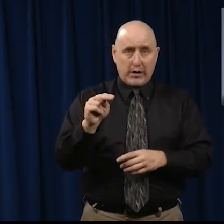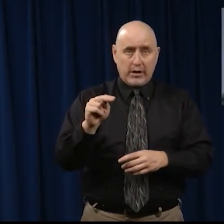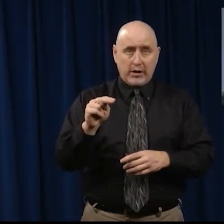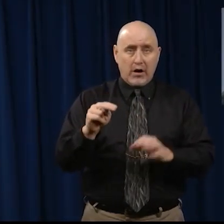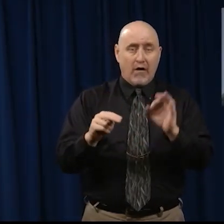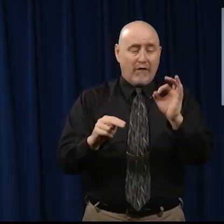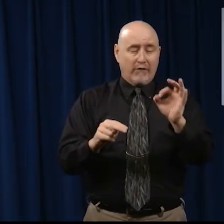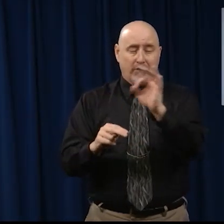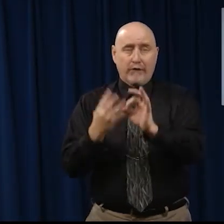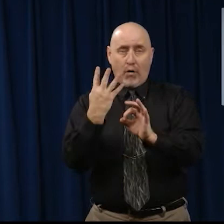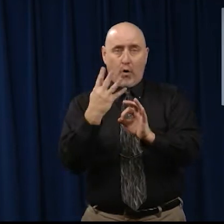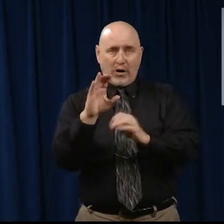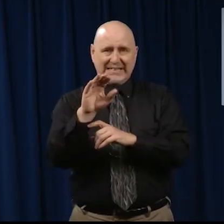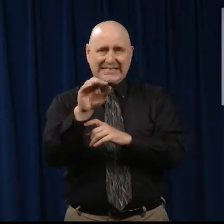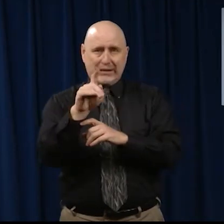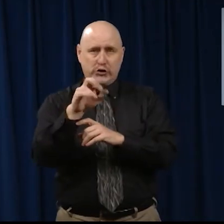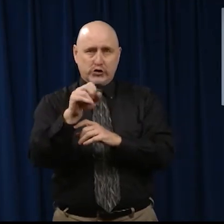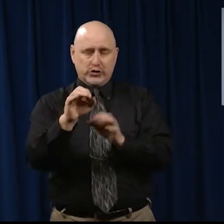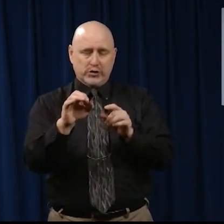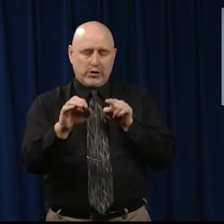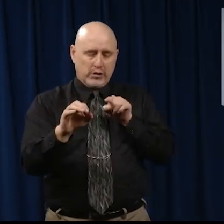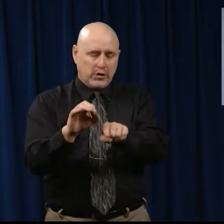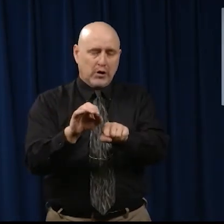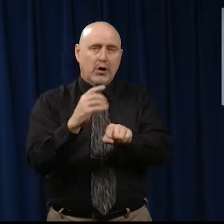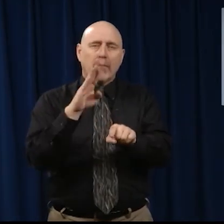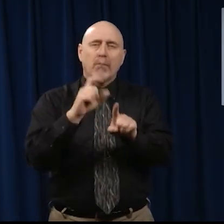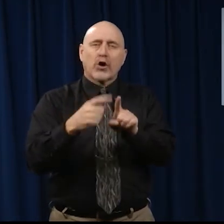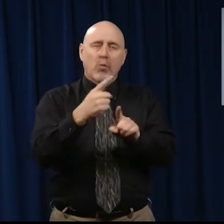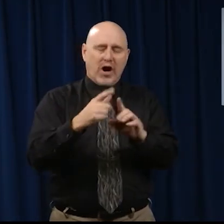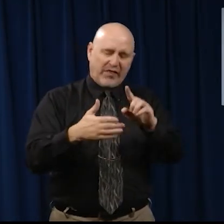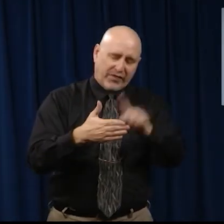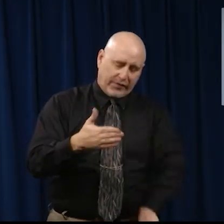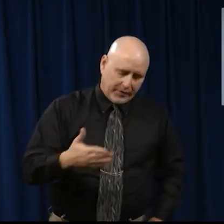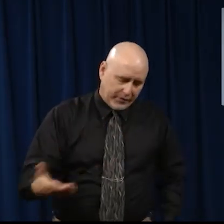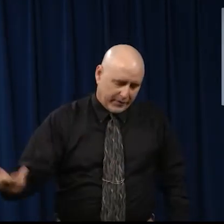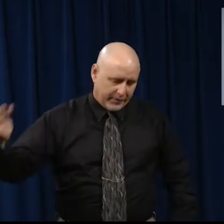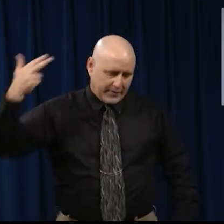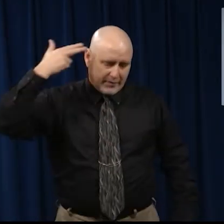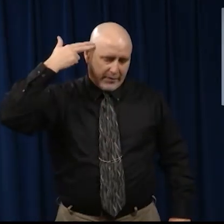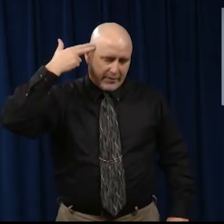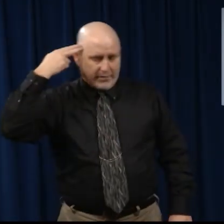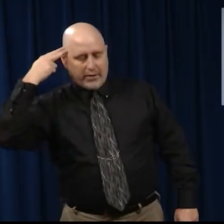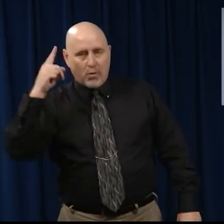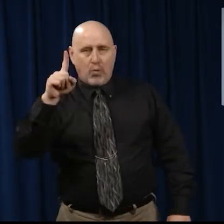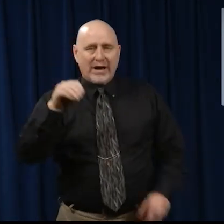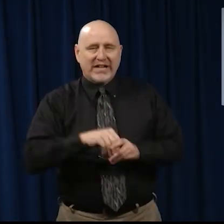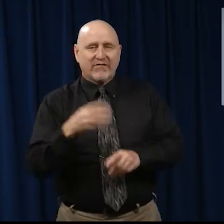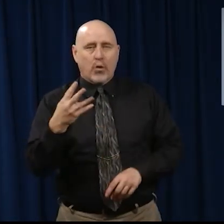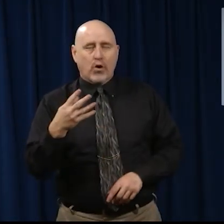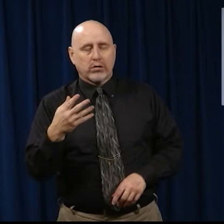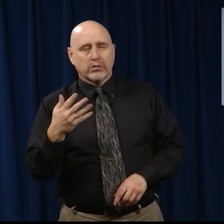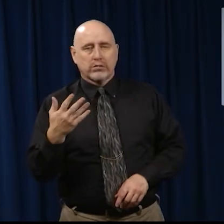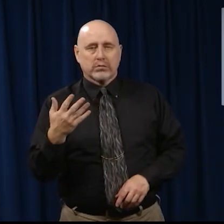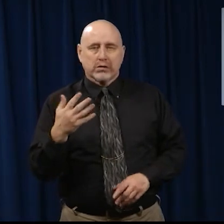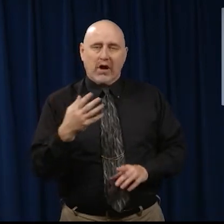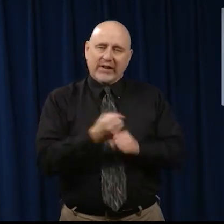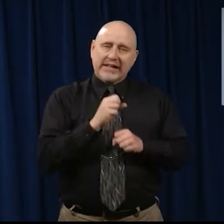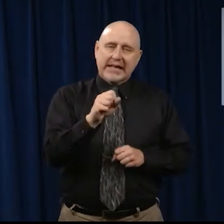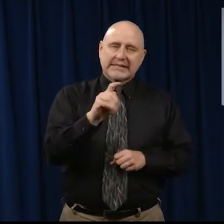gun with only 4 cylinders and you stuck a bullet in one of those 4 cylinders and spun it around and stuck it to your head, that's the chance that you've got of getting a sexually